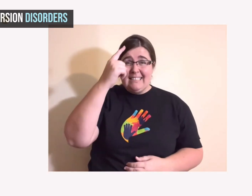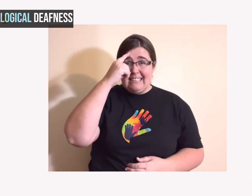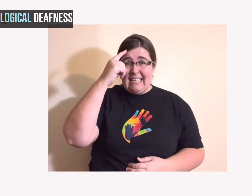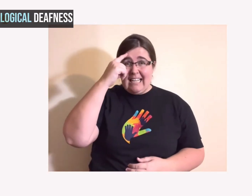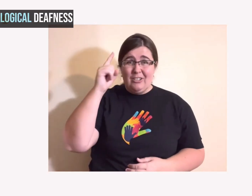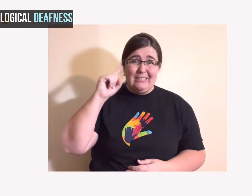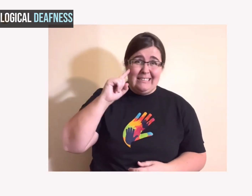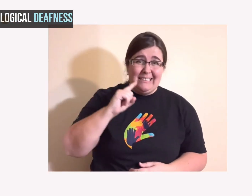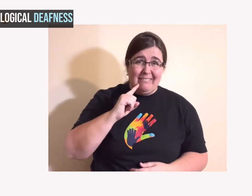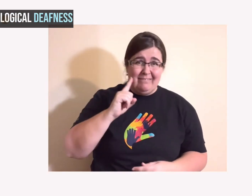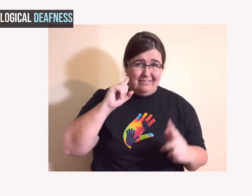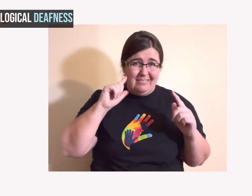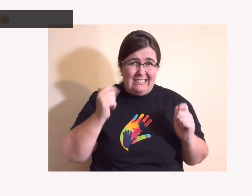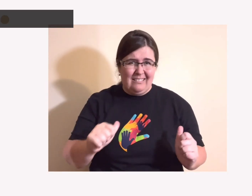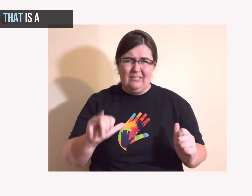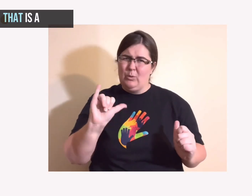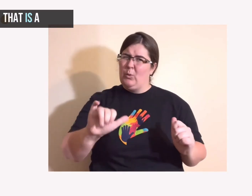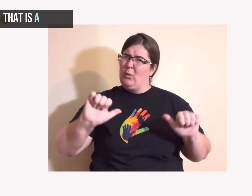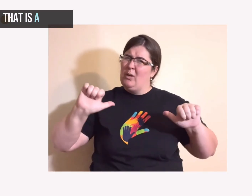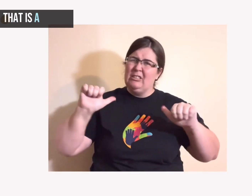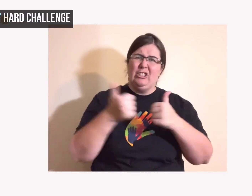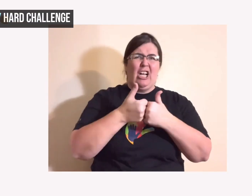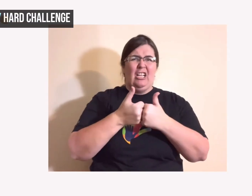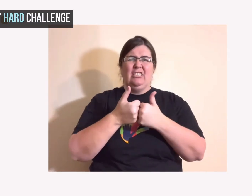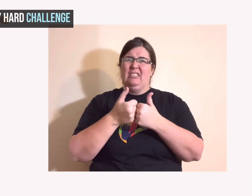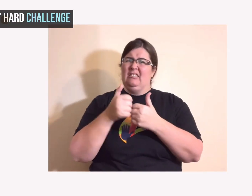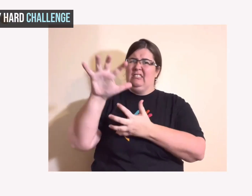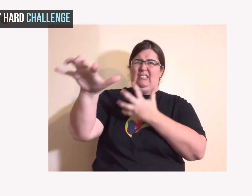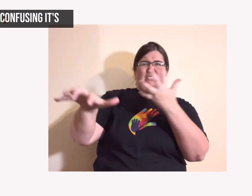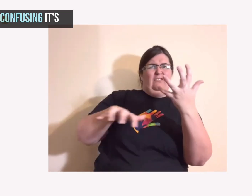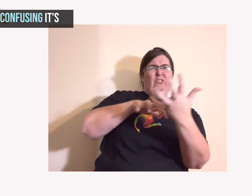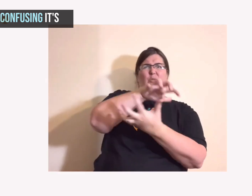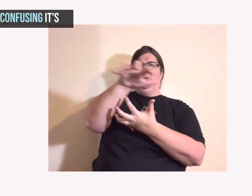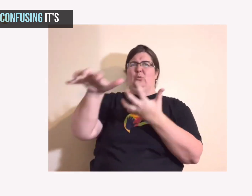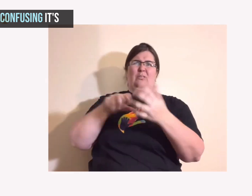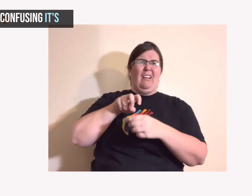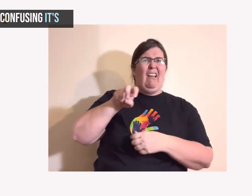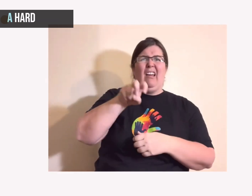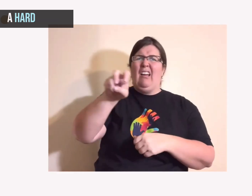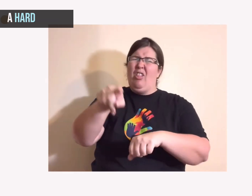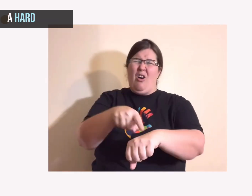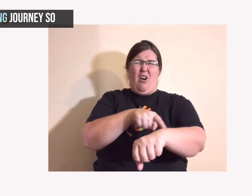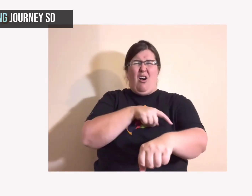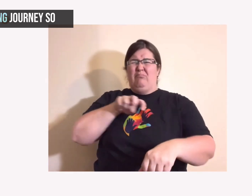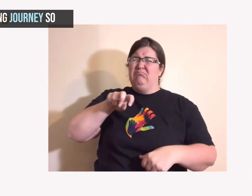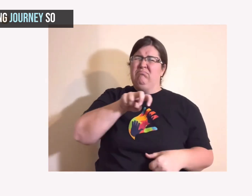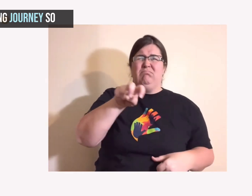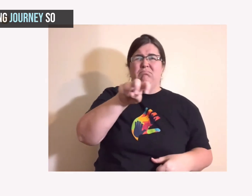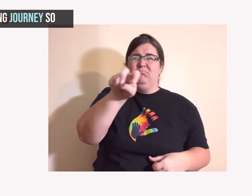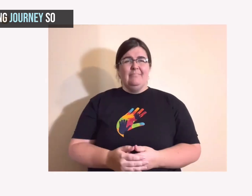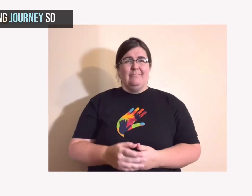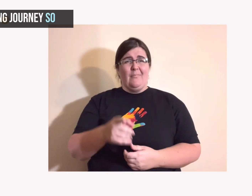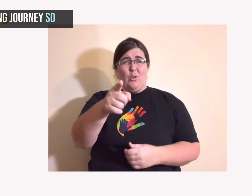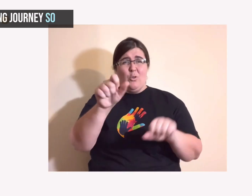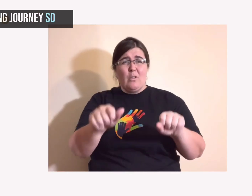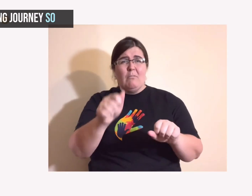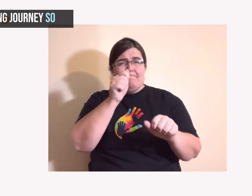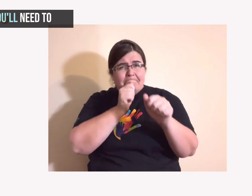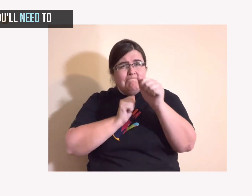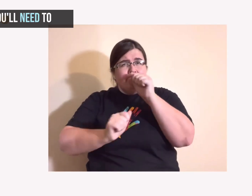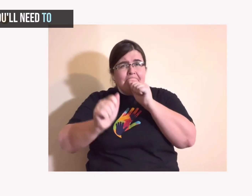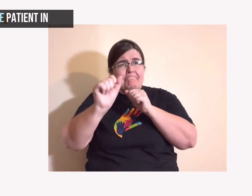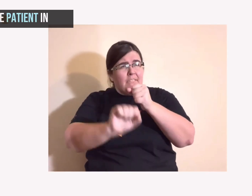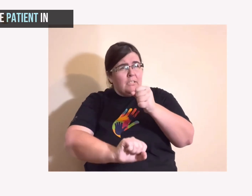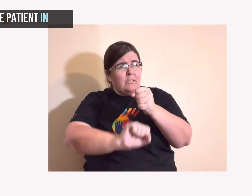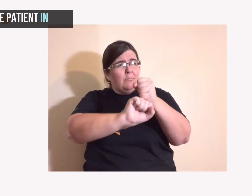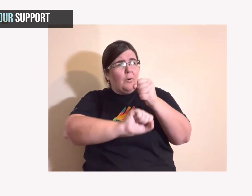So psychological deafness, that is a really hard challenge. It's confusing. It's a hard, long journey. So you'll